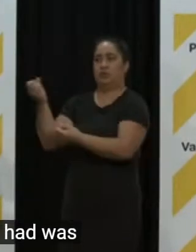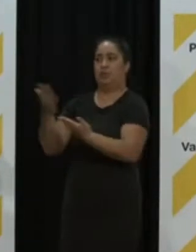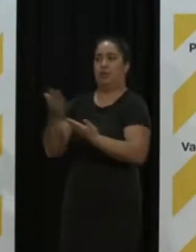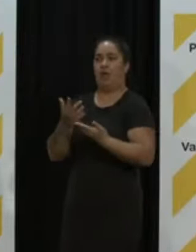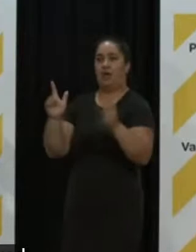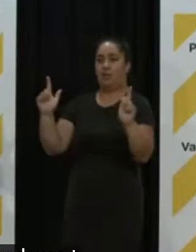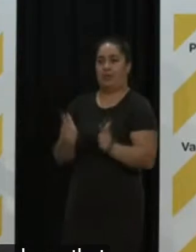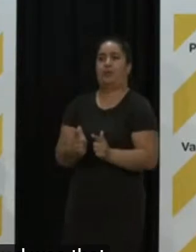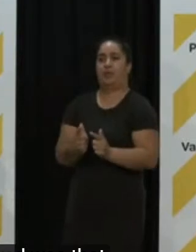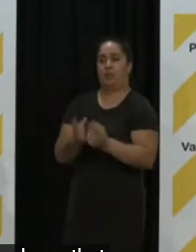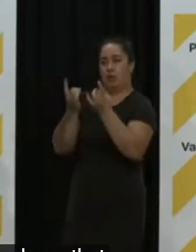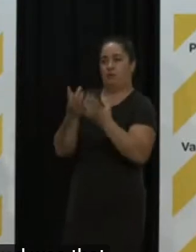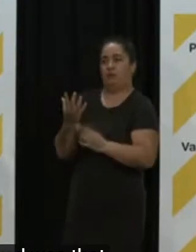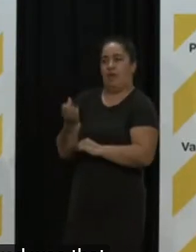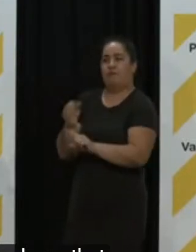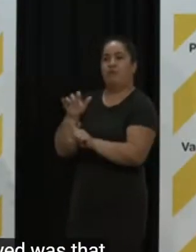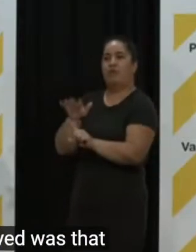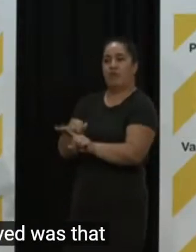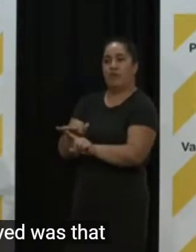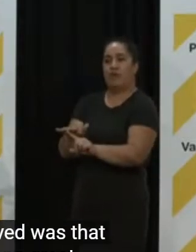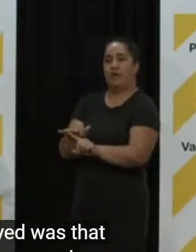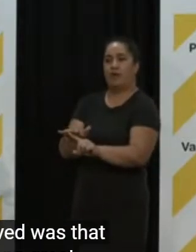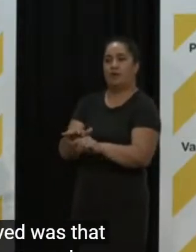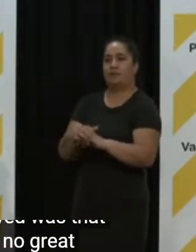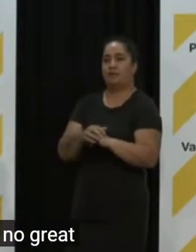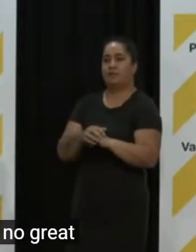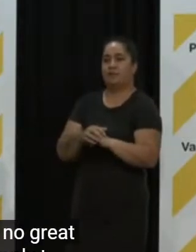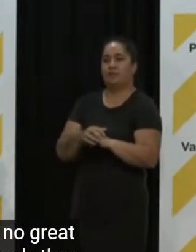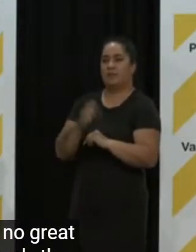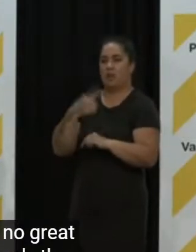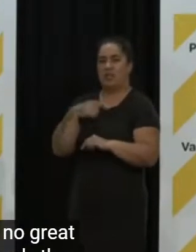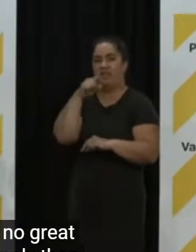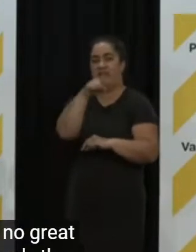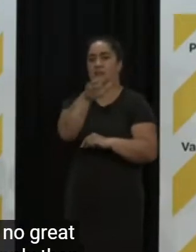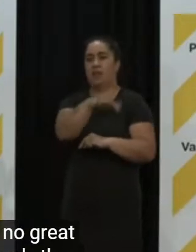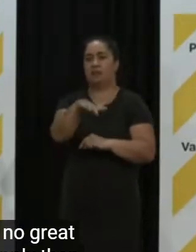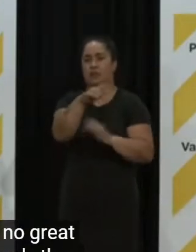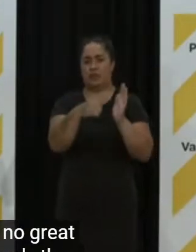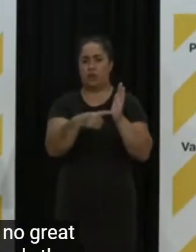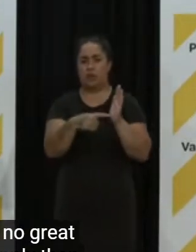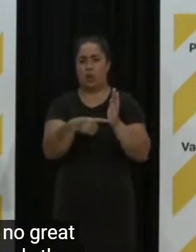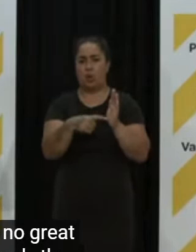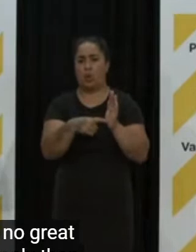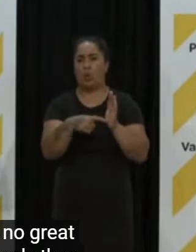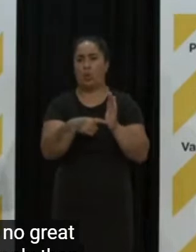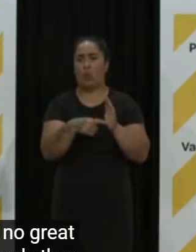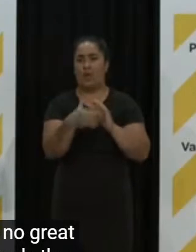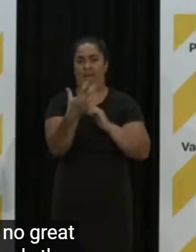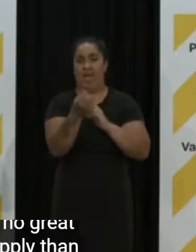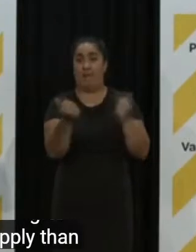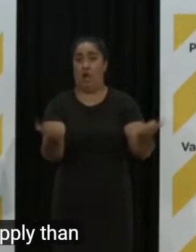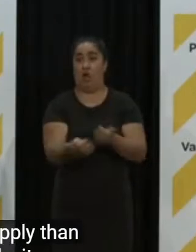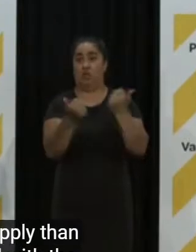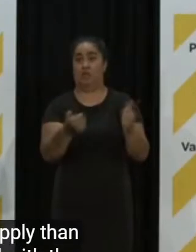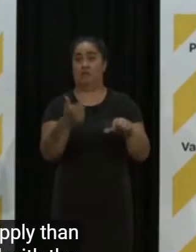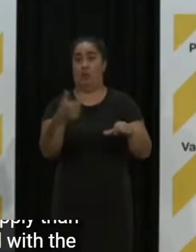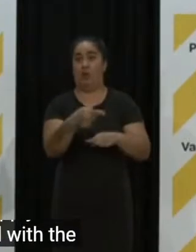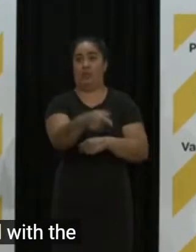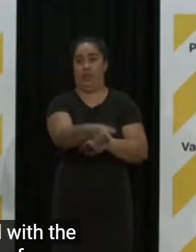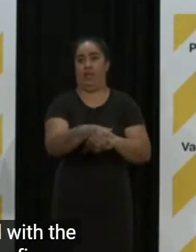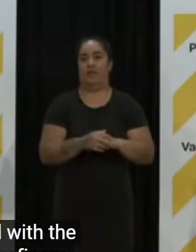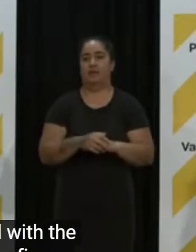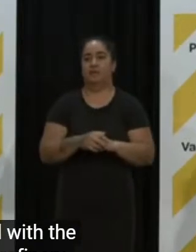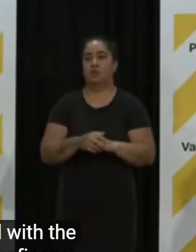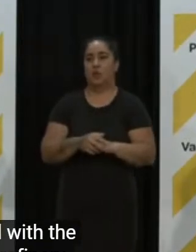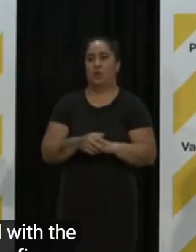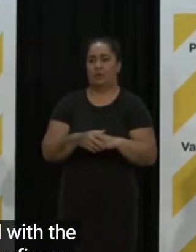already existed with the terminal acting as a refinery. So those were some concerns we've had. Those have been worked through, but